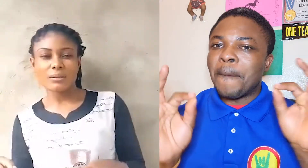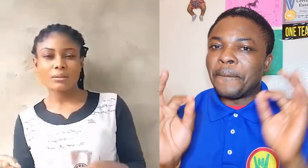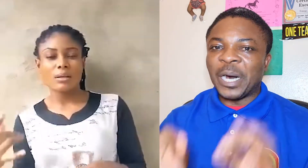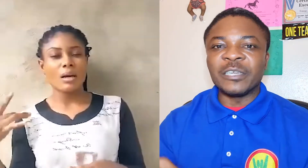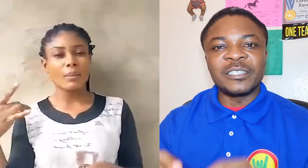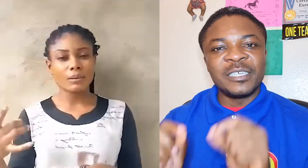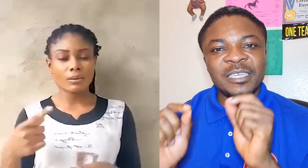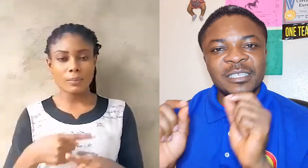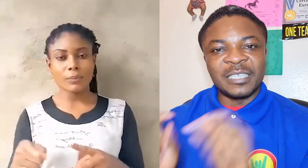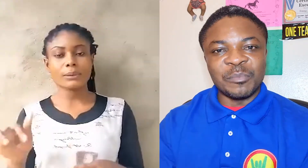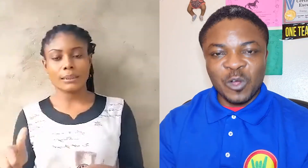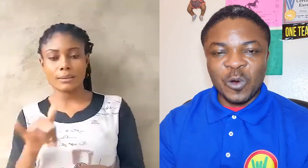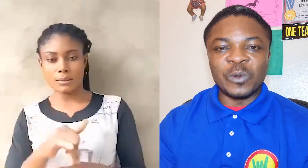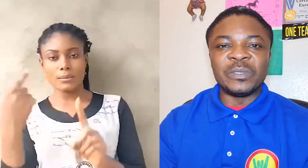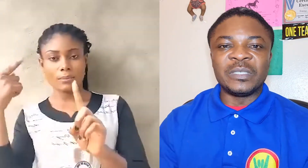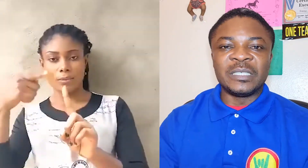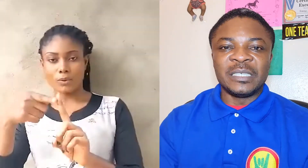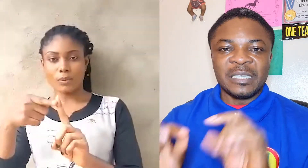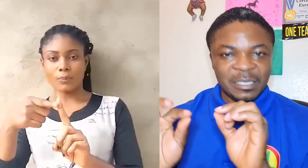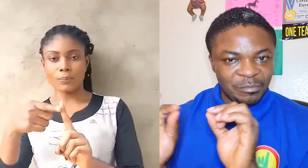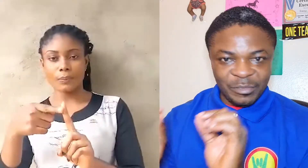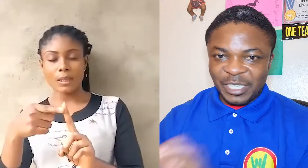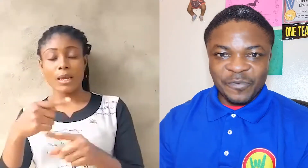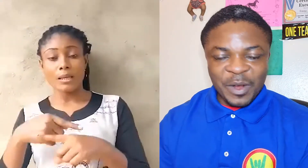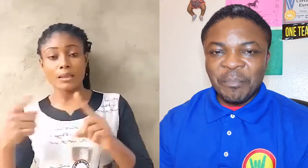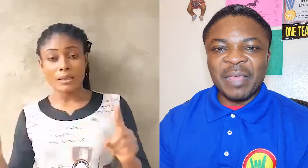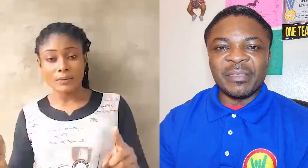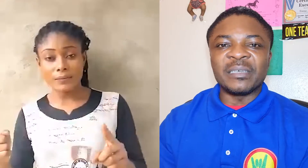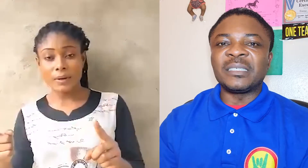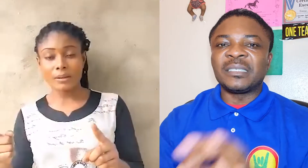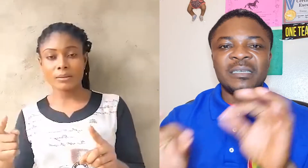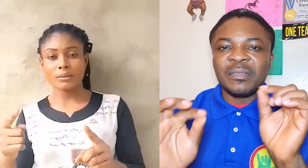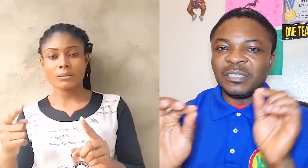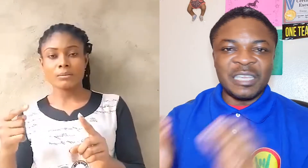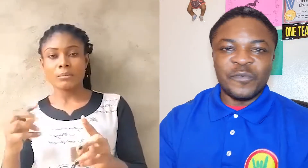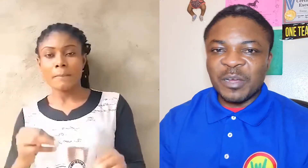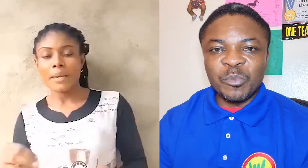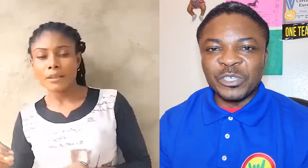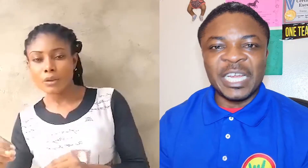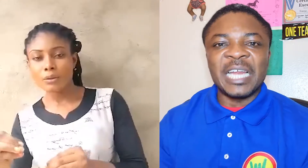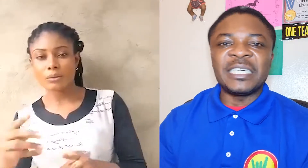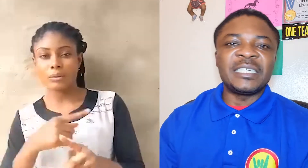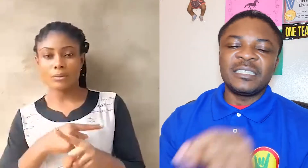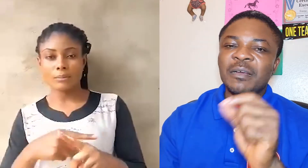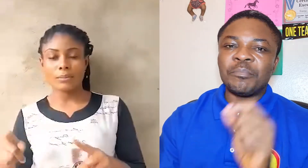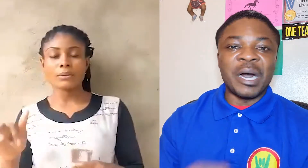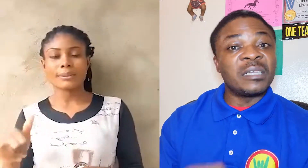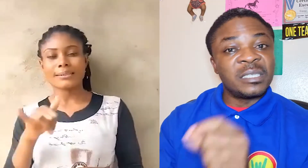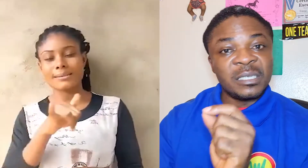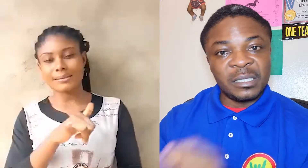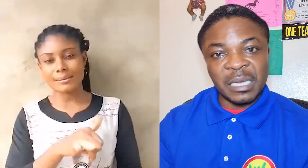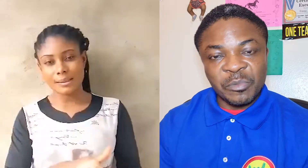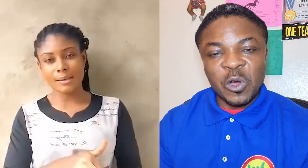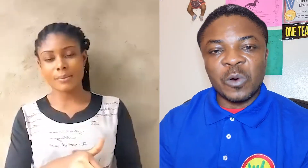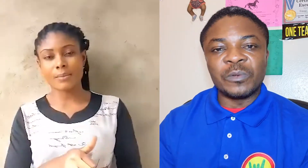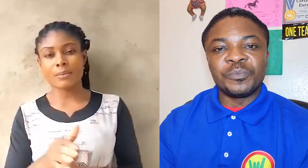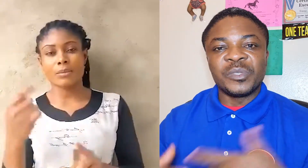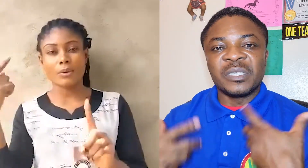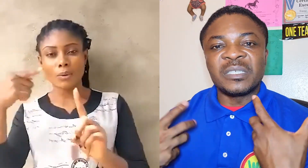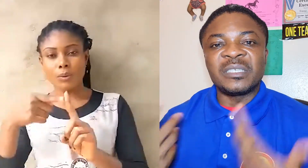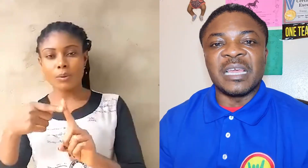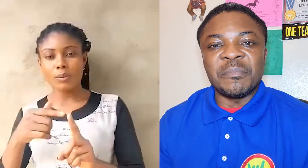applications, but same goal. Different method, different modality, but same